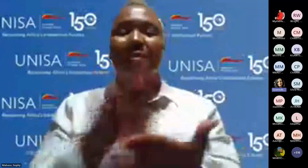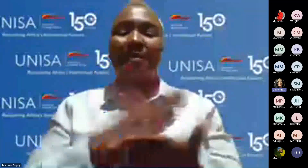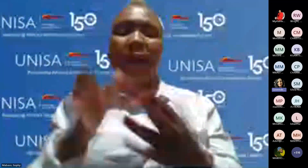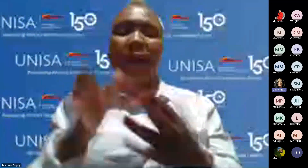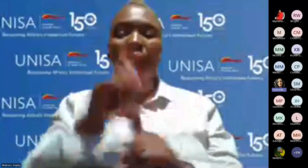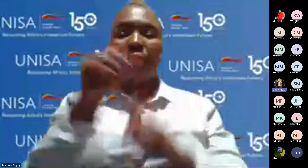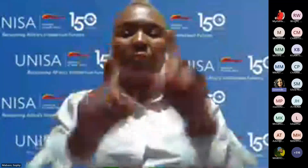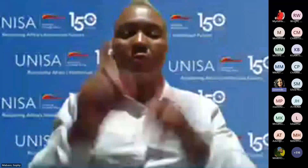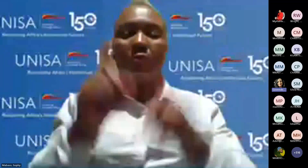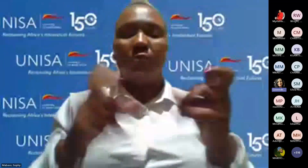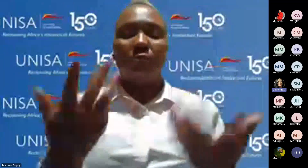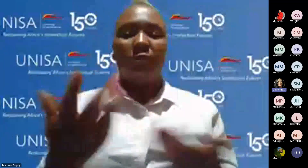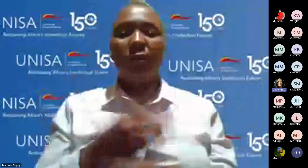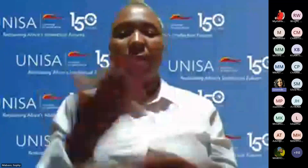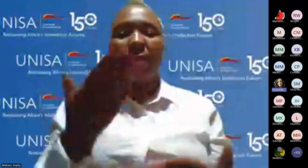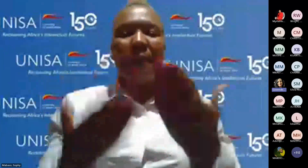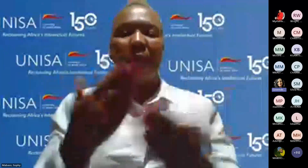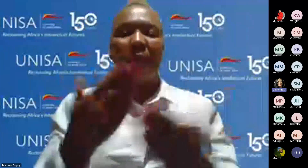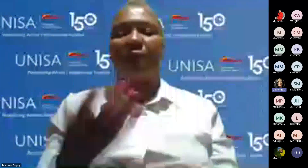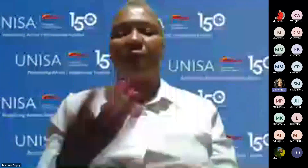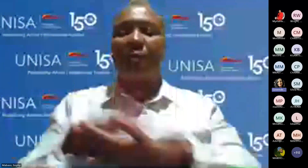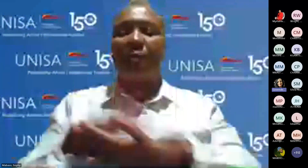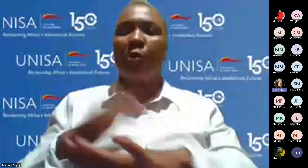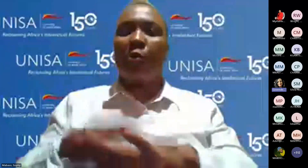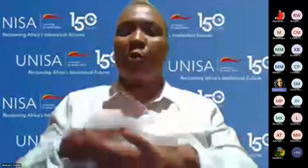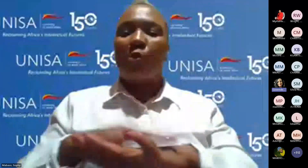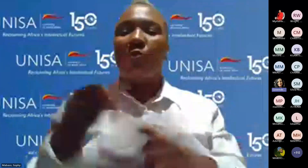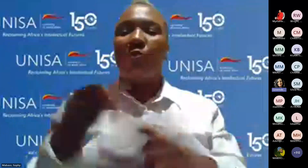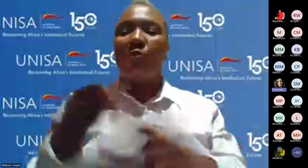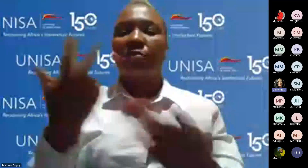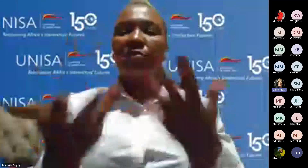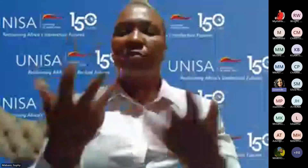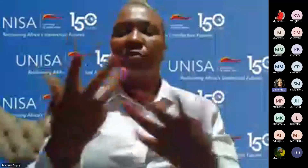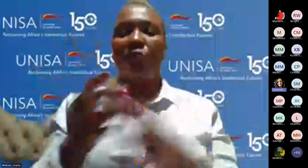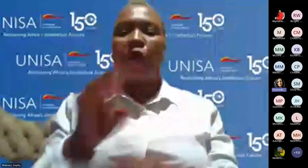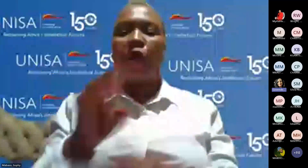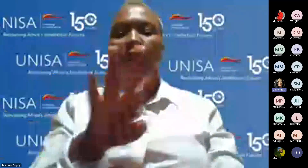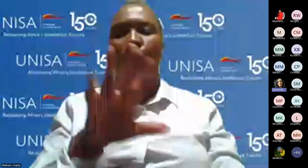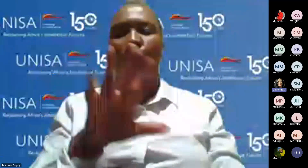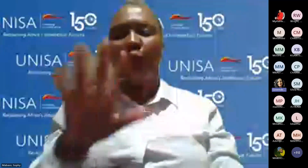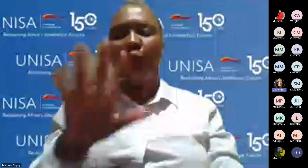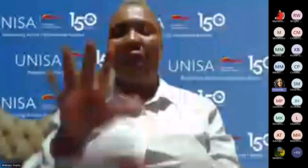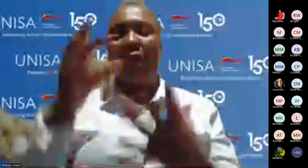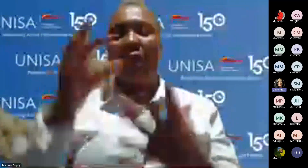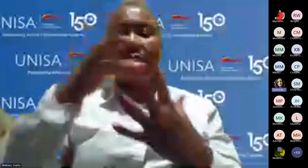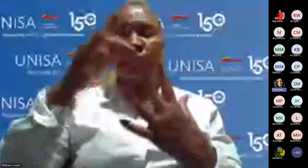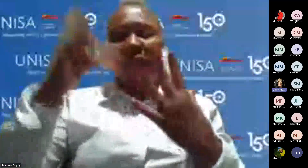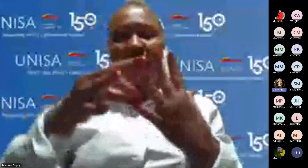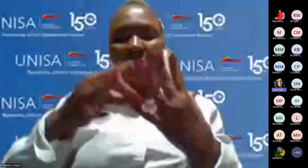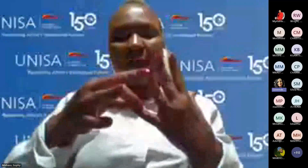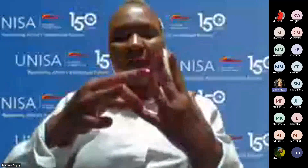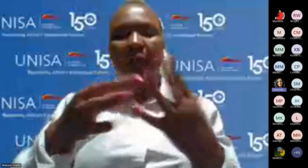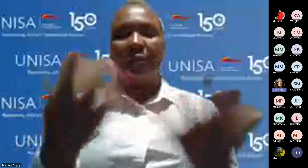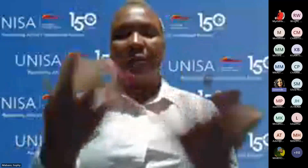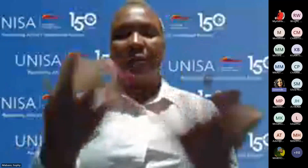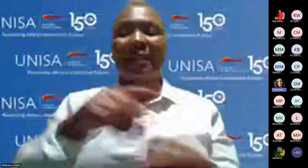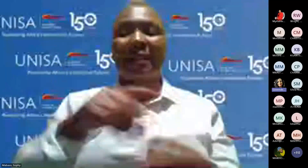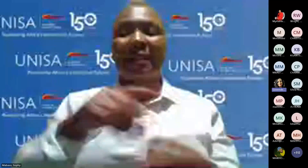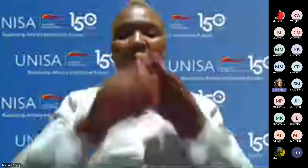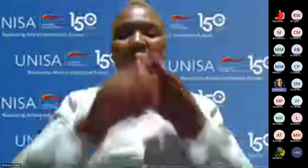questions may have more than 4 or 5 options, but it depends on